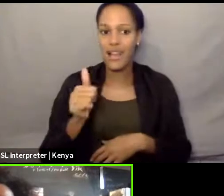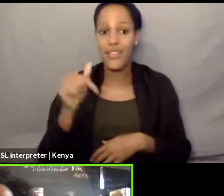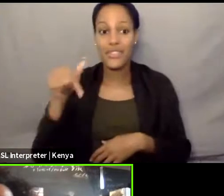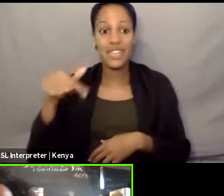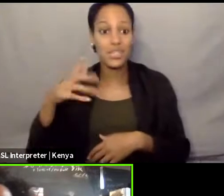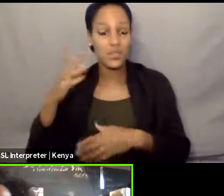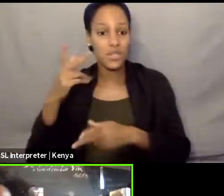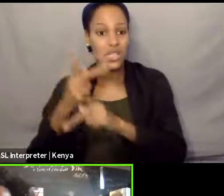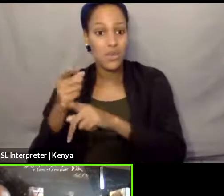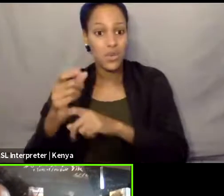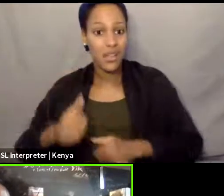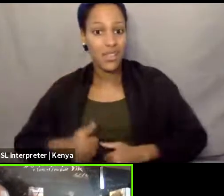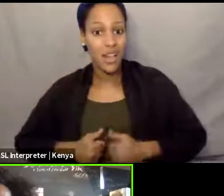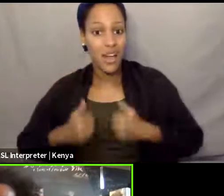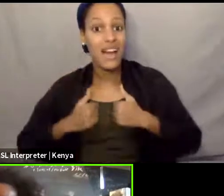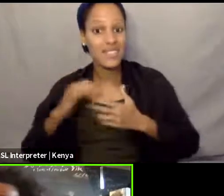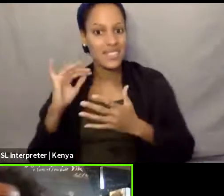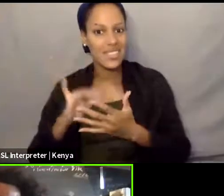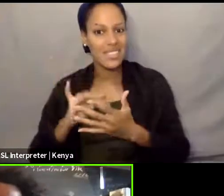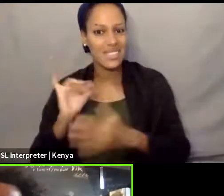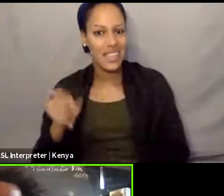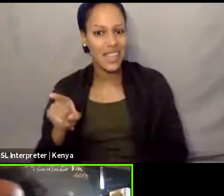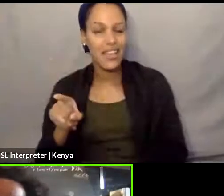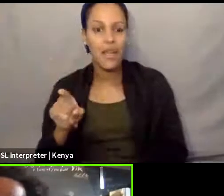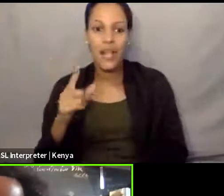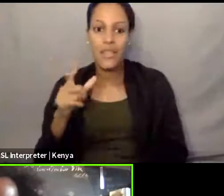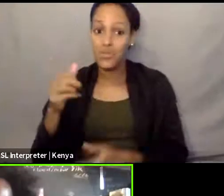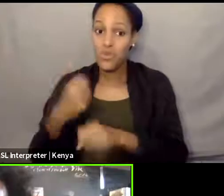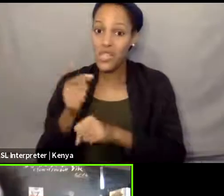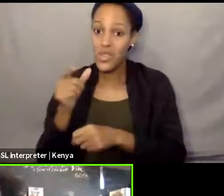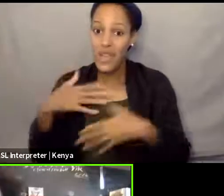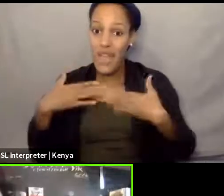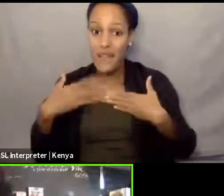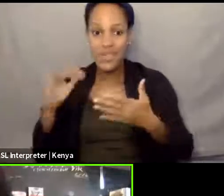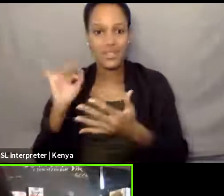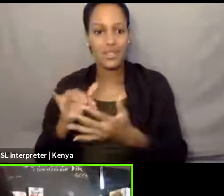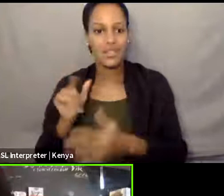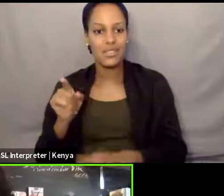keep you alive studies. This will make you glad study.